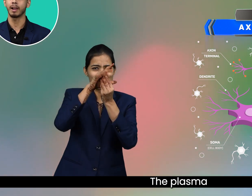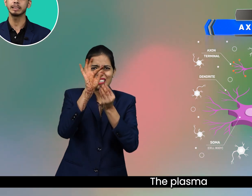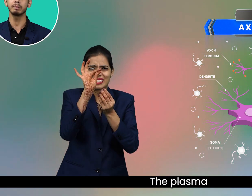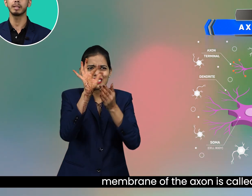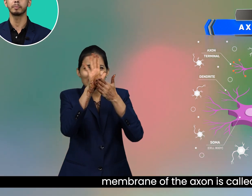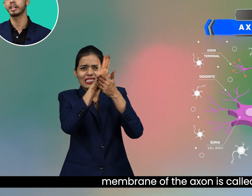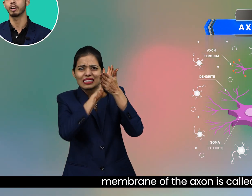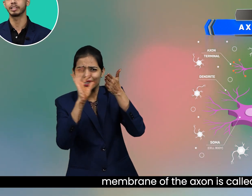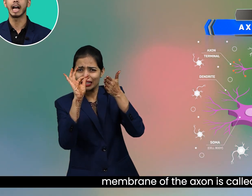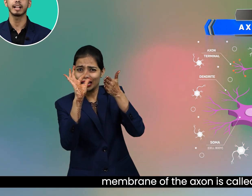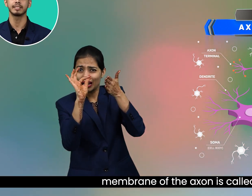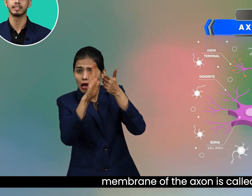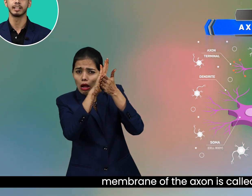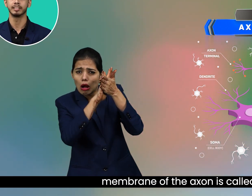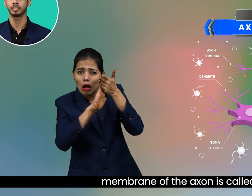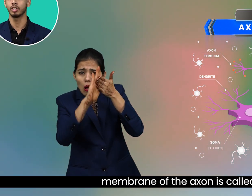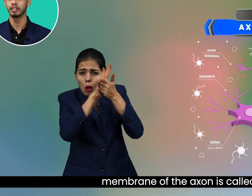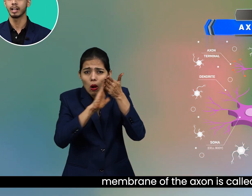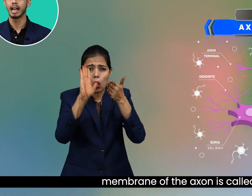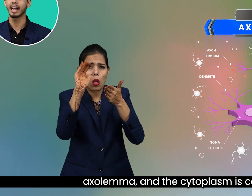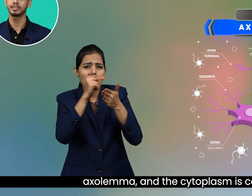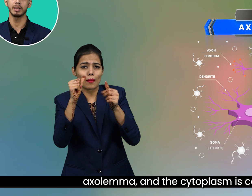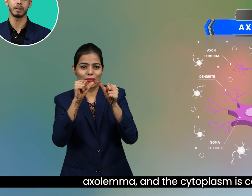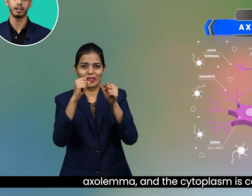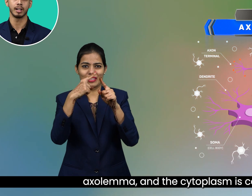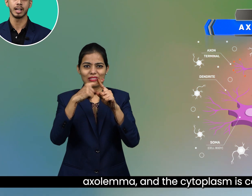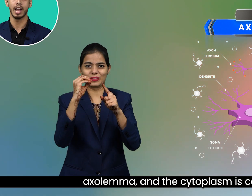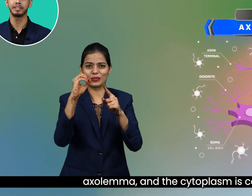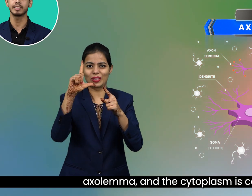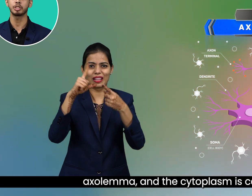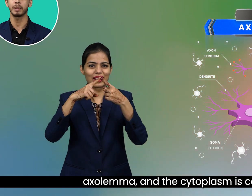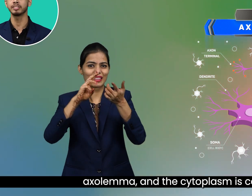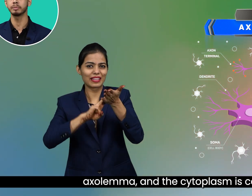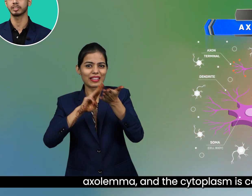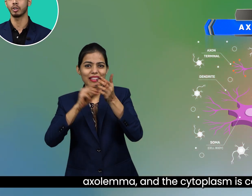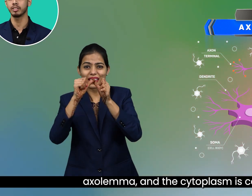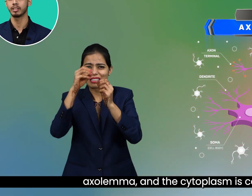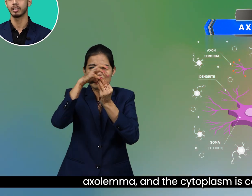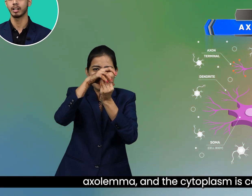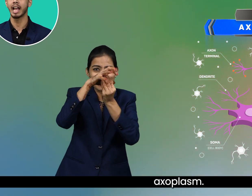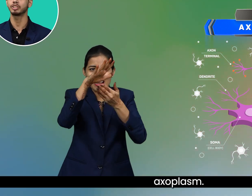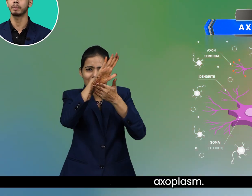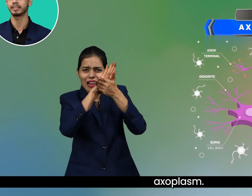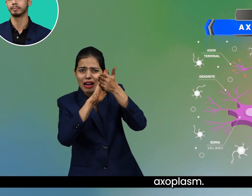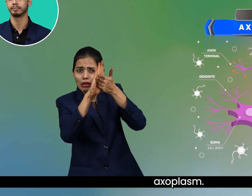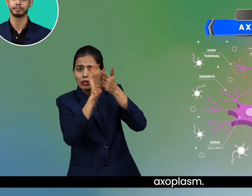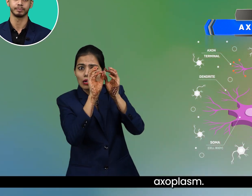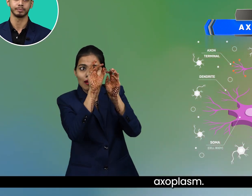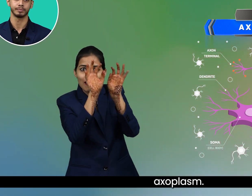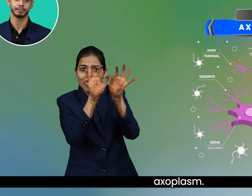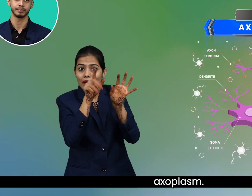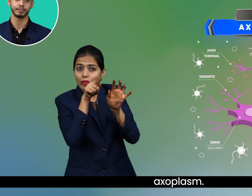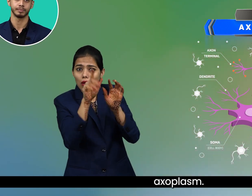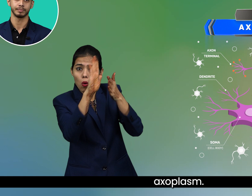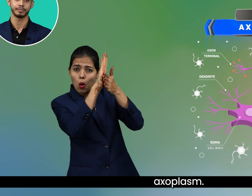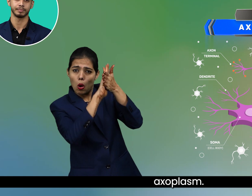The plasma membrane of the axon is called axolemma and the cytoplasm is called axoplasm.